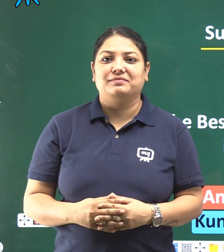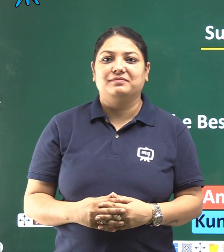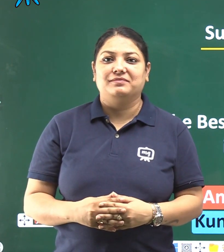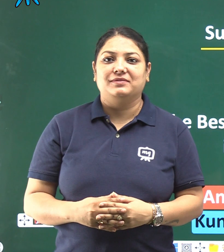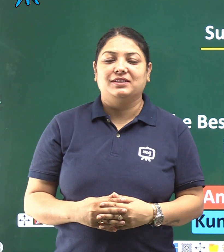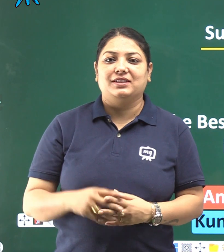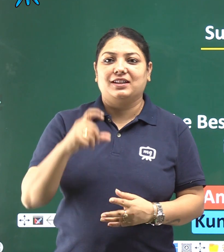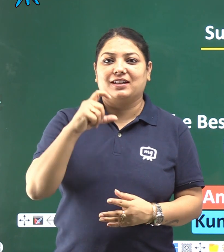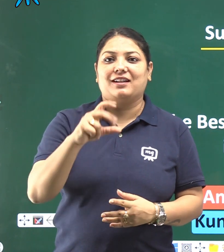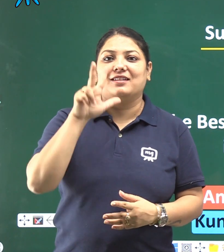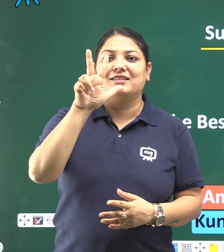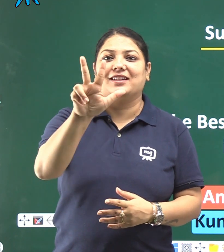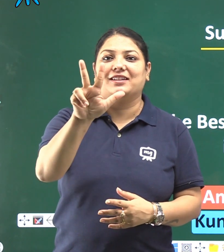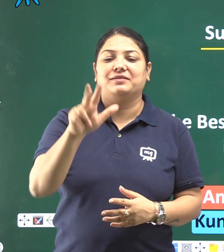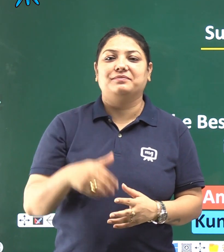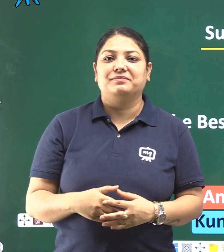Class 8,